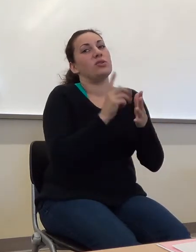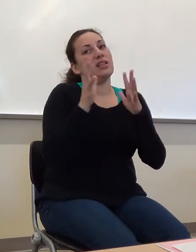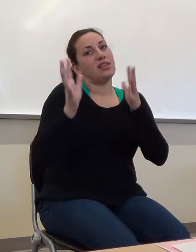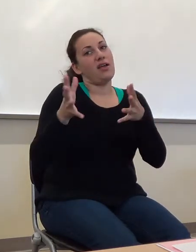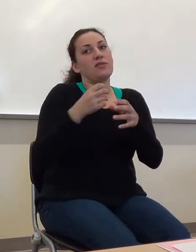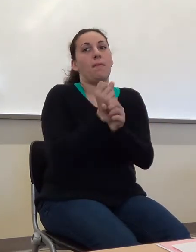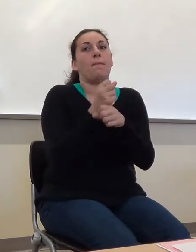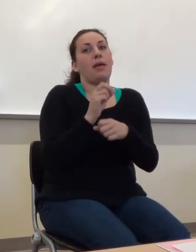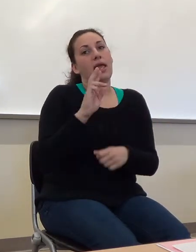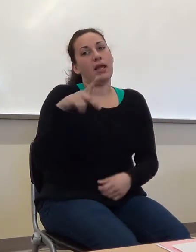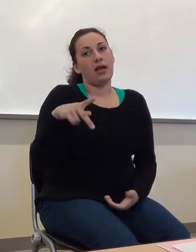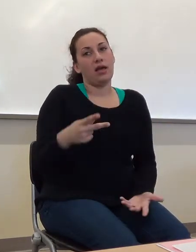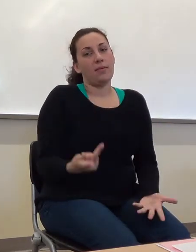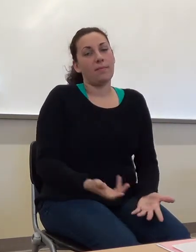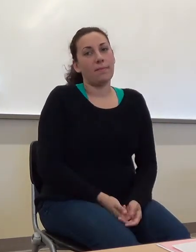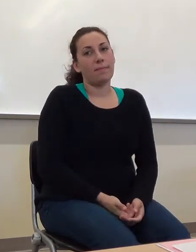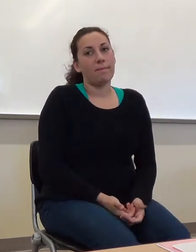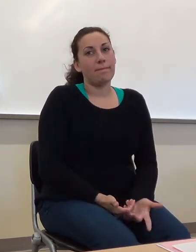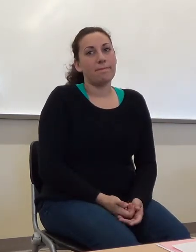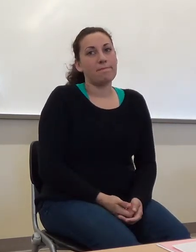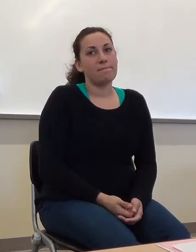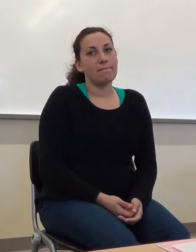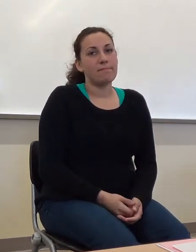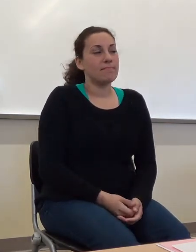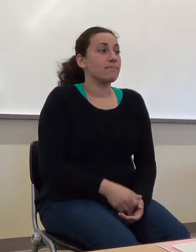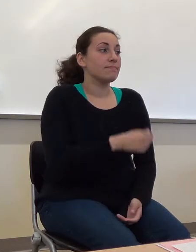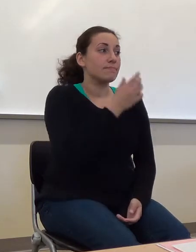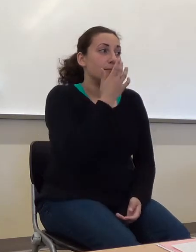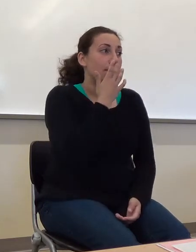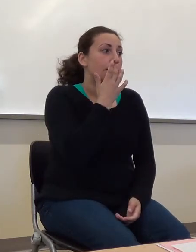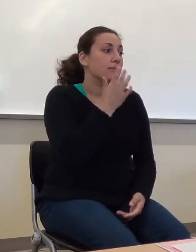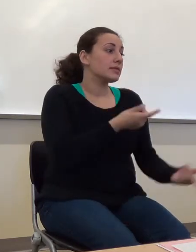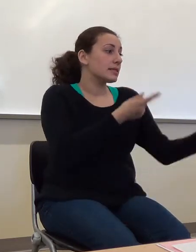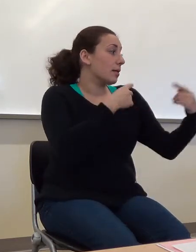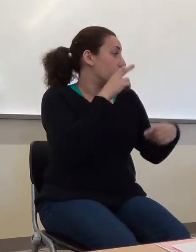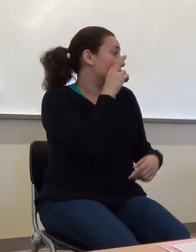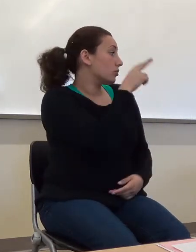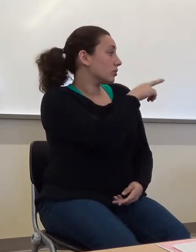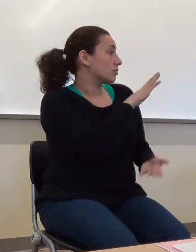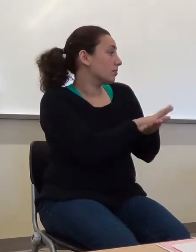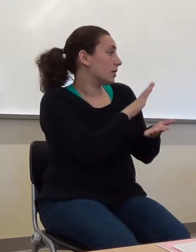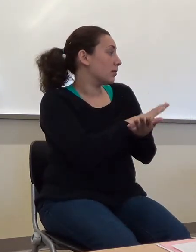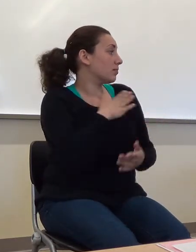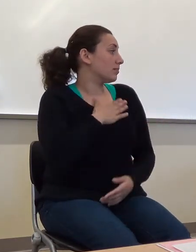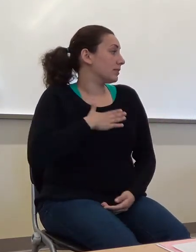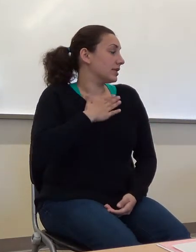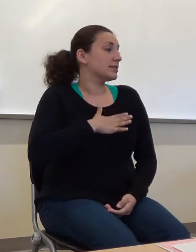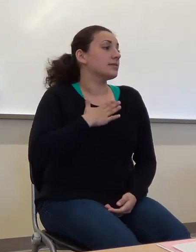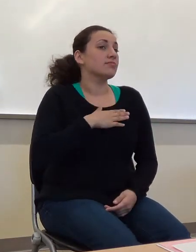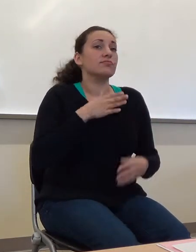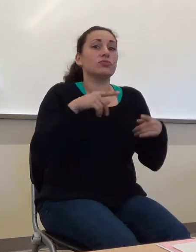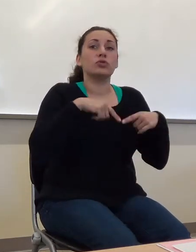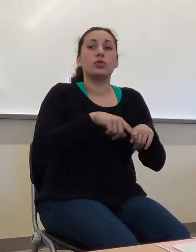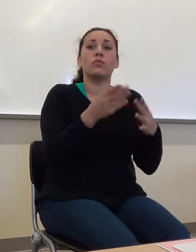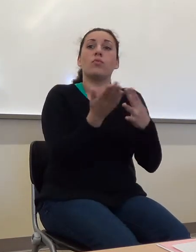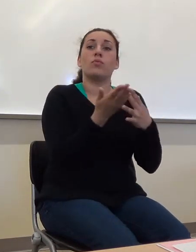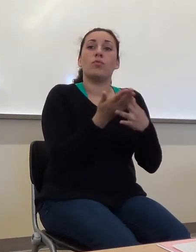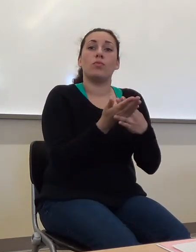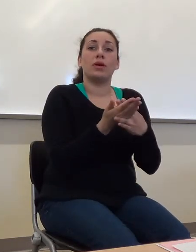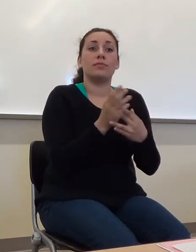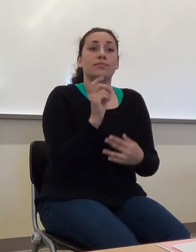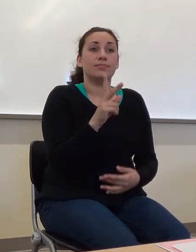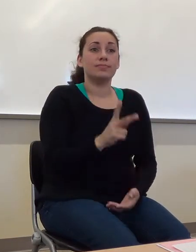to make those hours up. Okay, so come and look at that if you want to during the break.